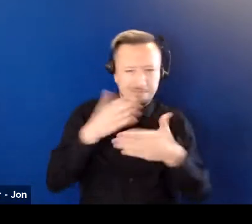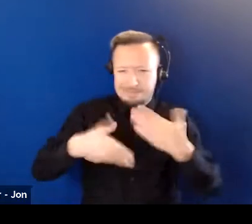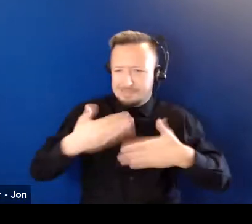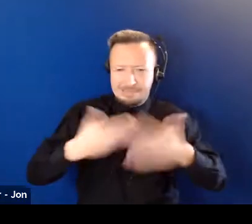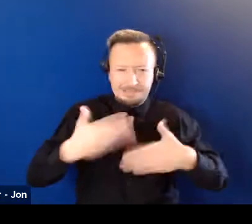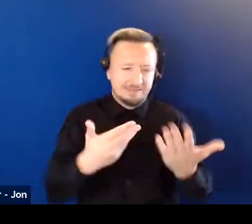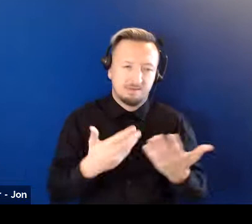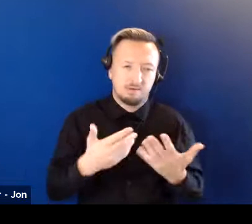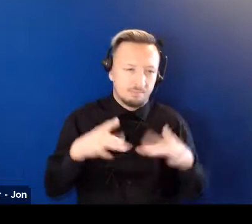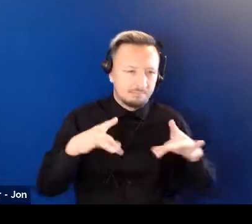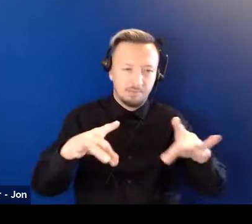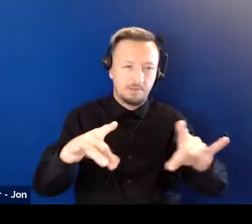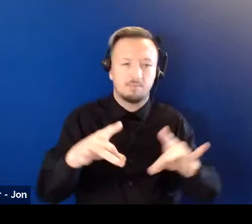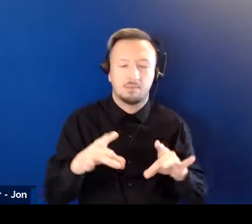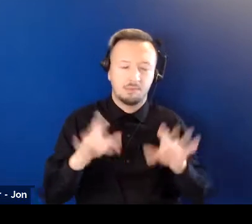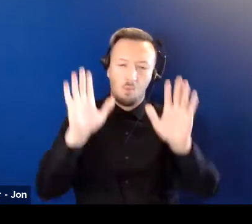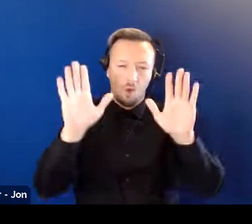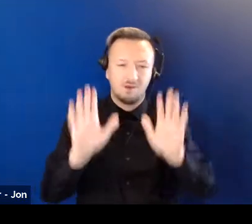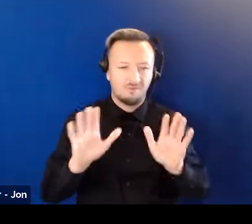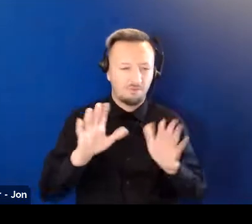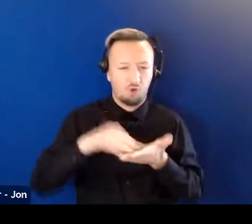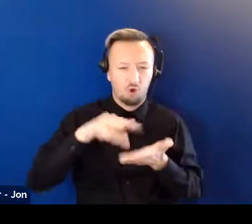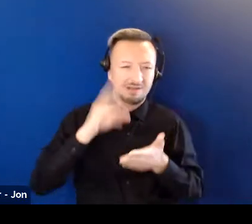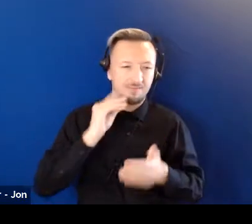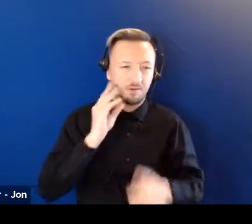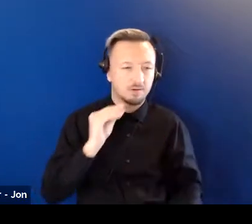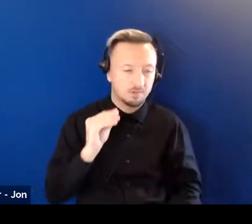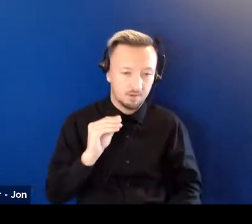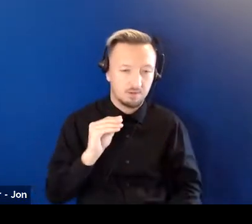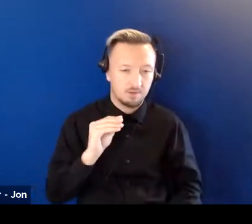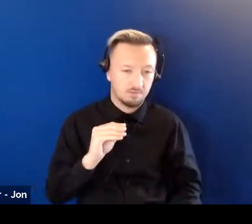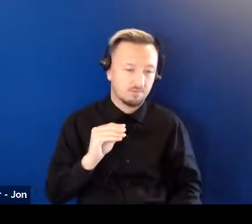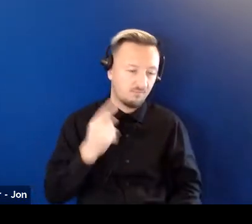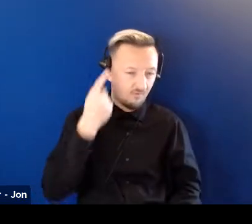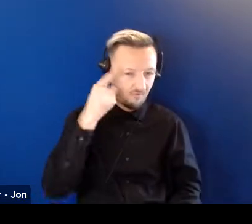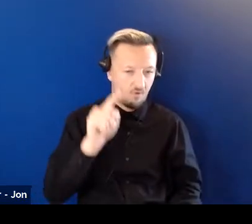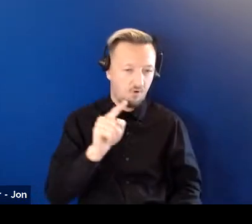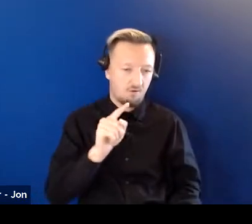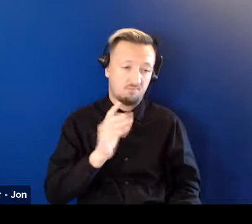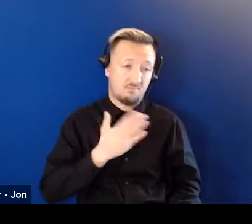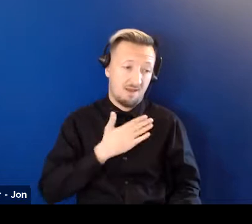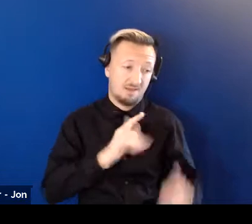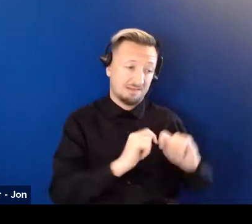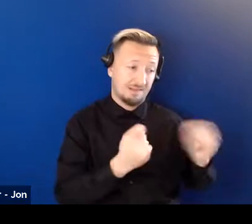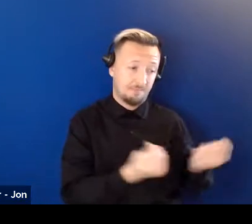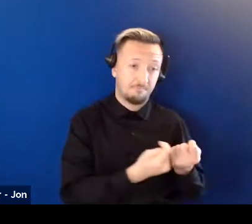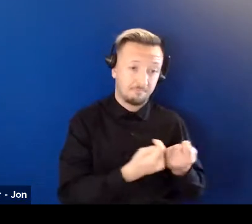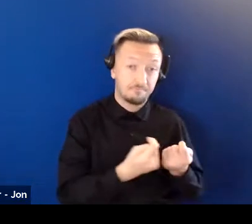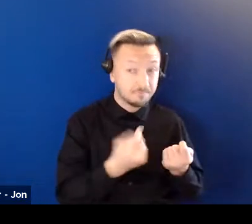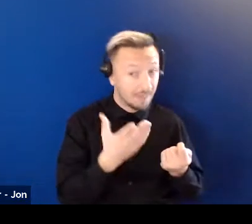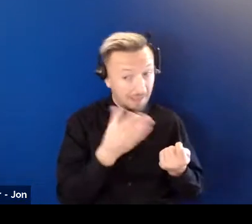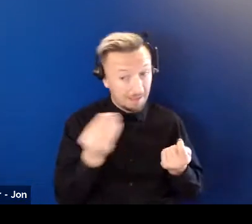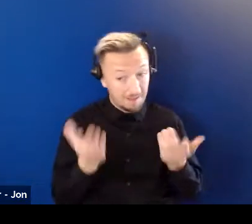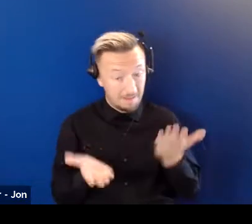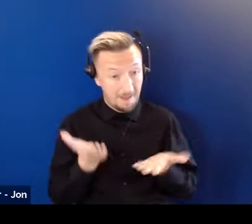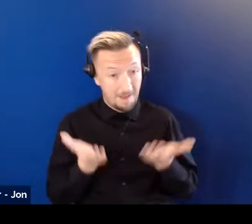the information. So it's been just a wonderful learning opportunity and growth process for our team members. And I think we might have been the